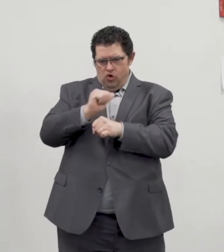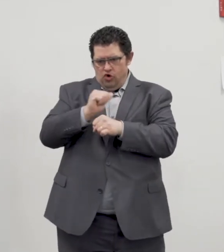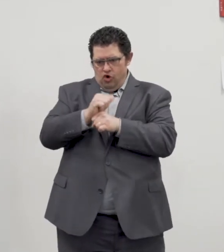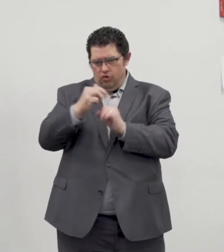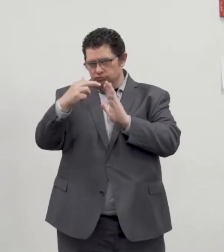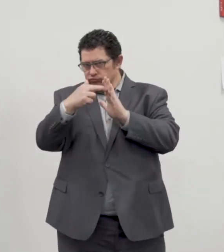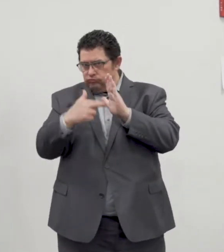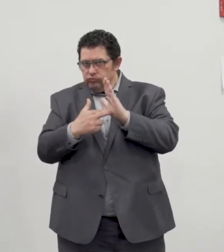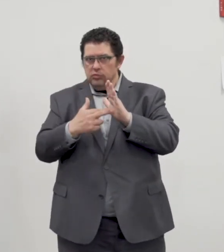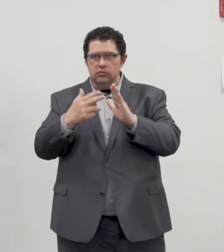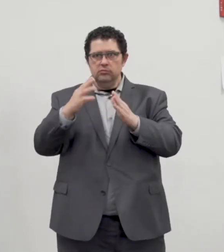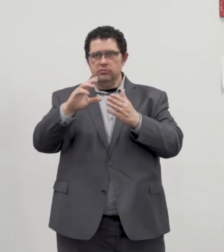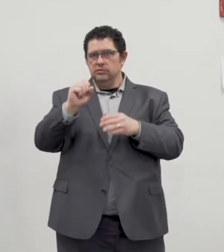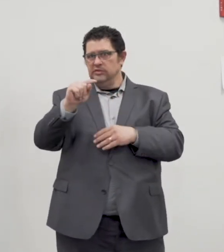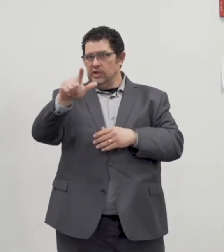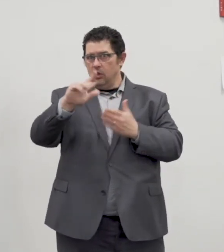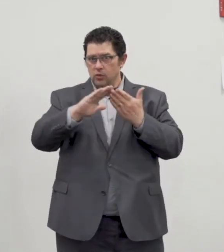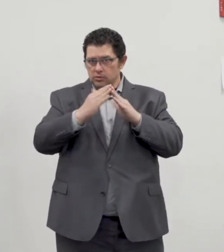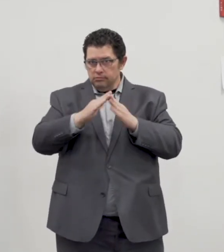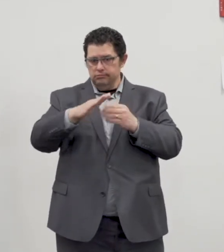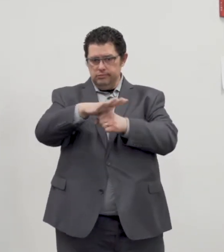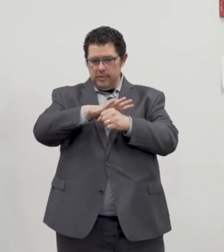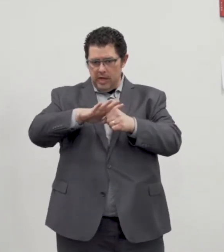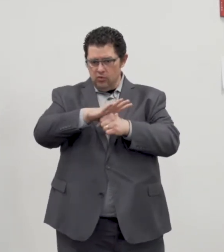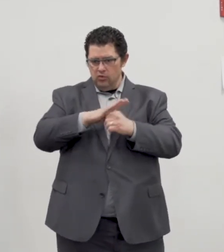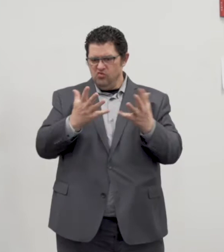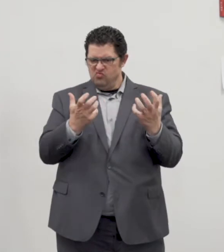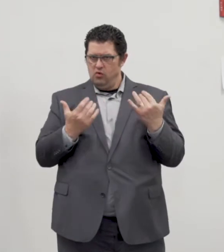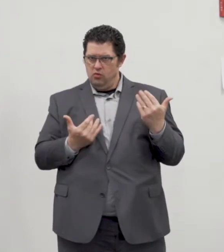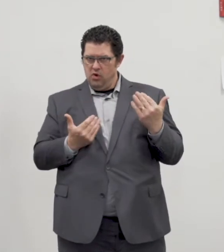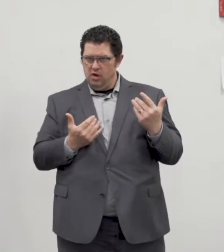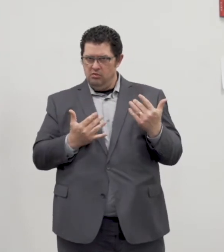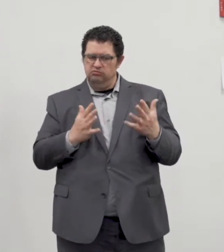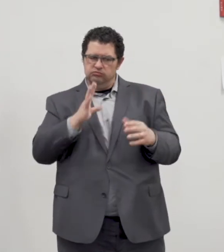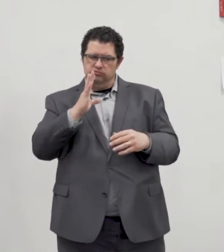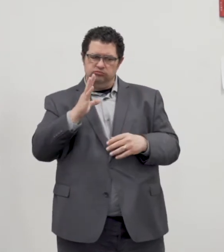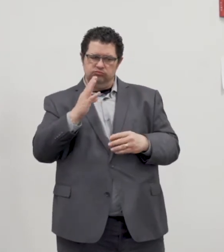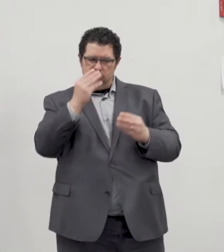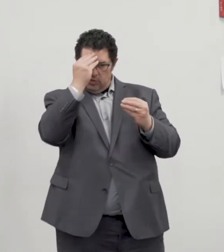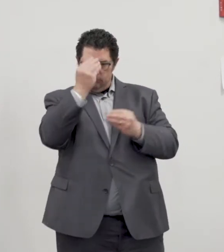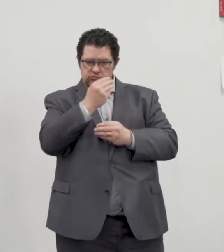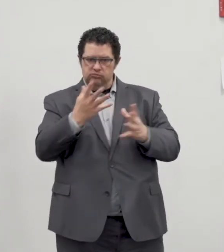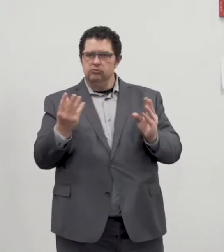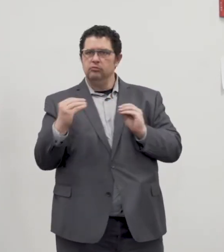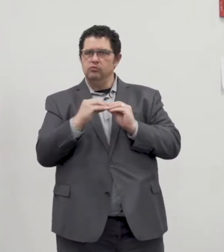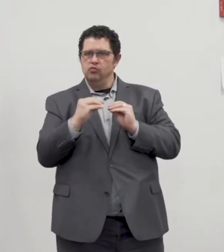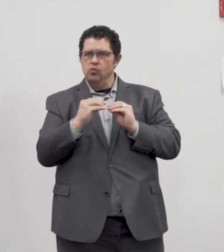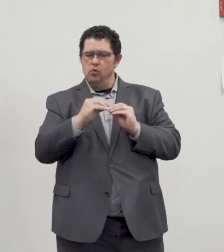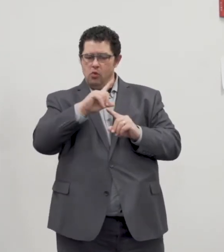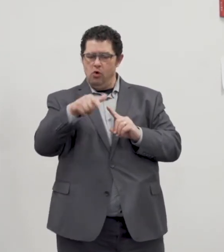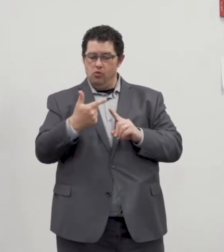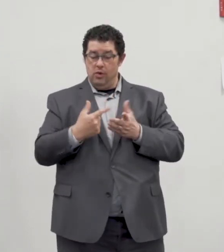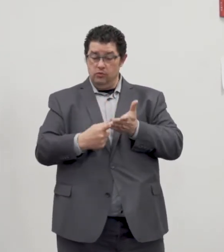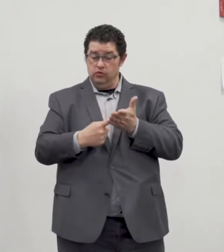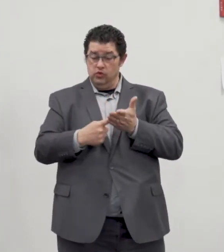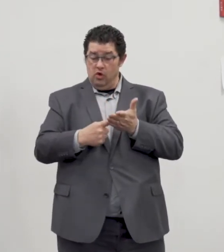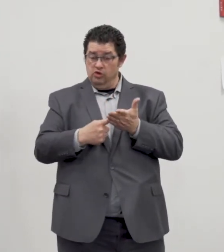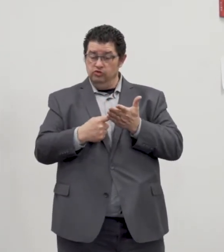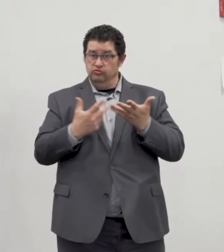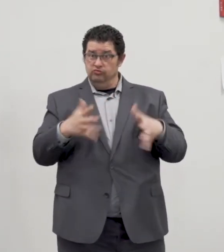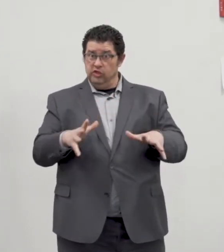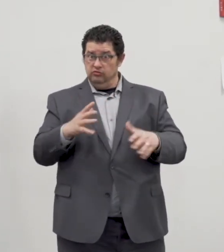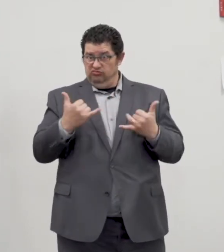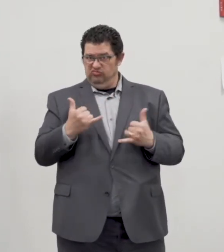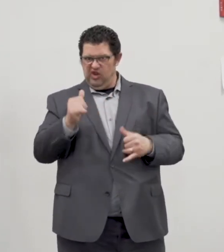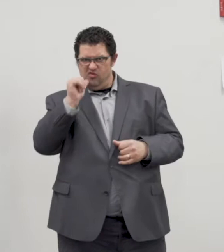the St. Louis County and St. Louis City, I want to wait and talk more about that after we continue those discussions over today and tomorrow. I know it